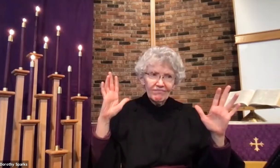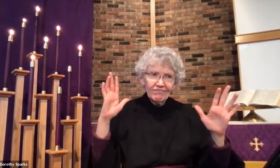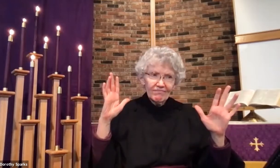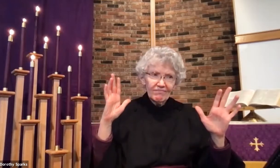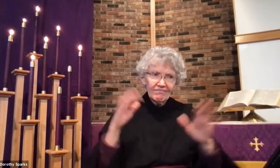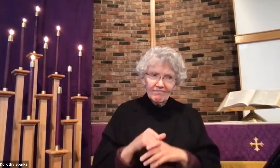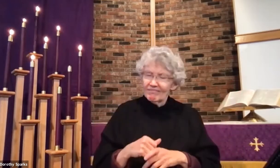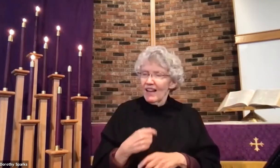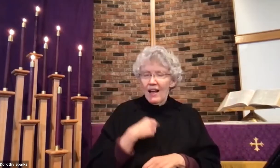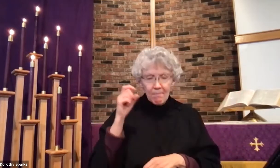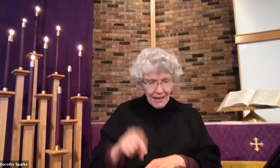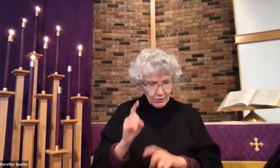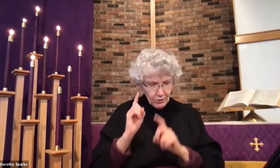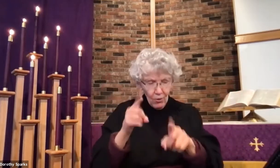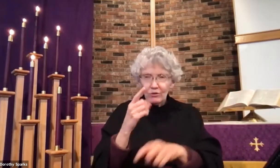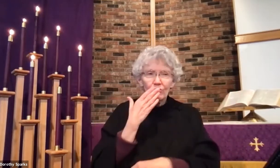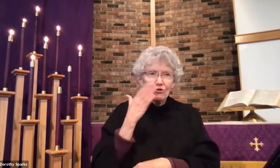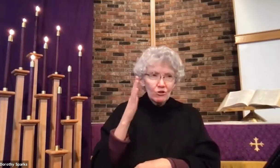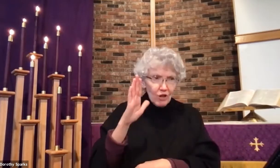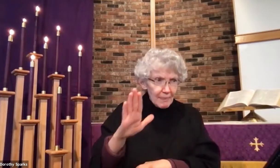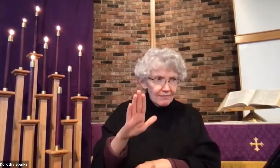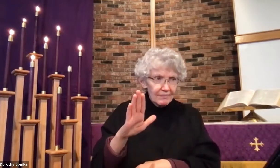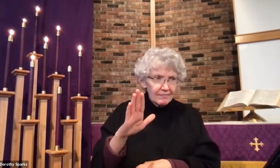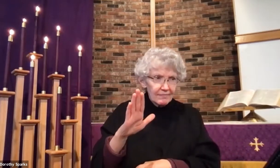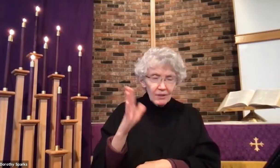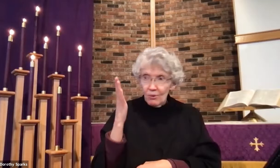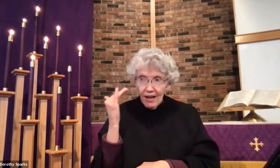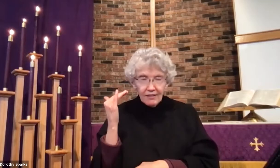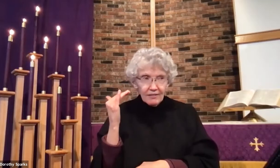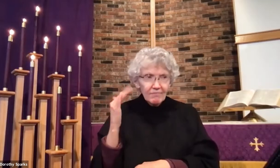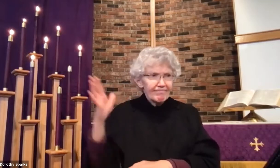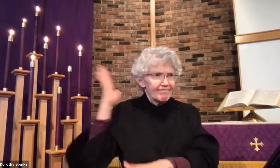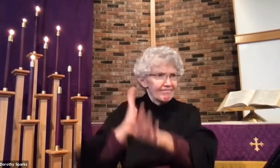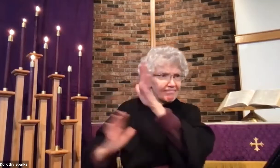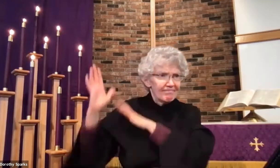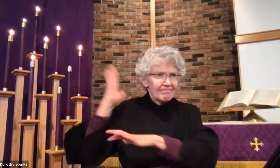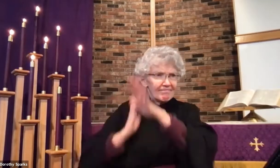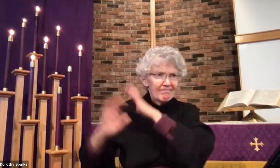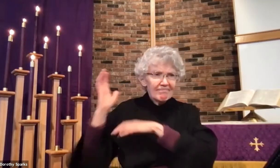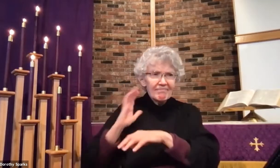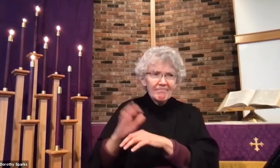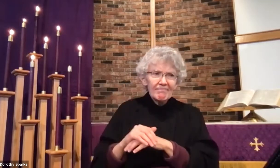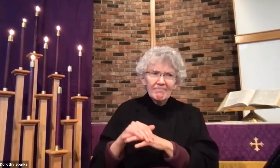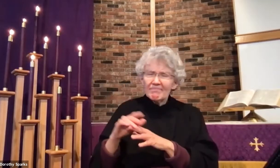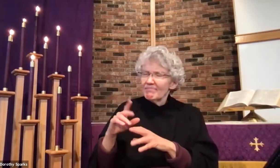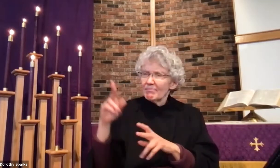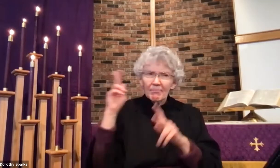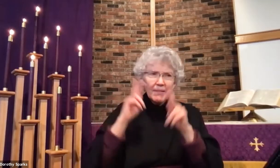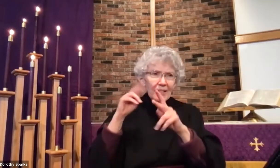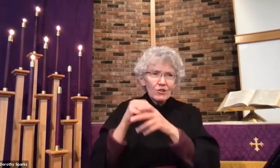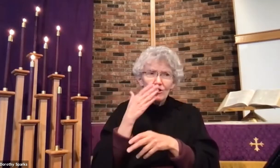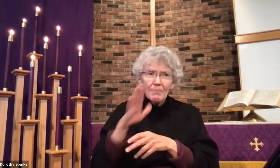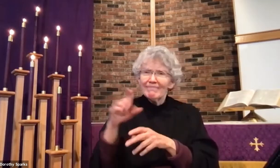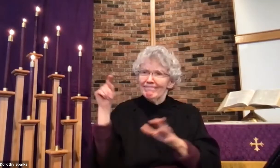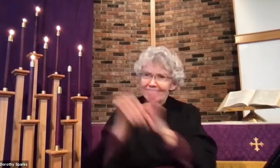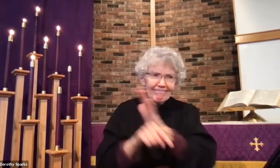after this, my work will be finished. But, and then I must go on to Jerusalem,